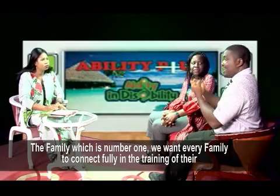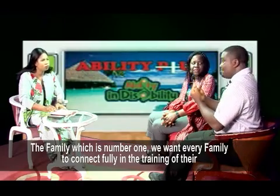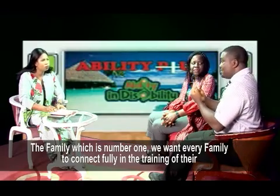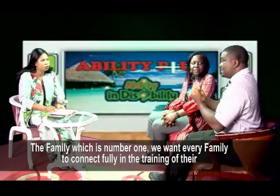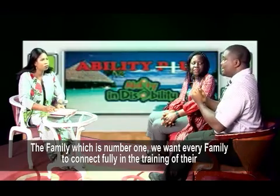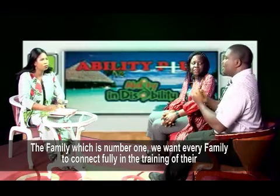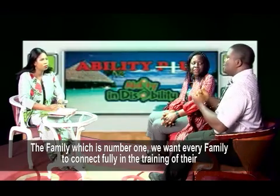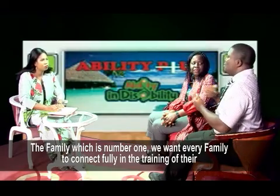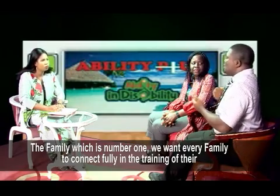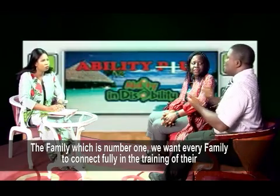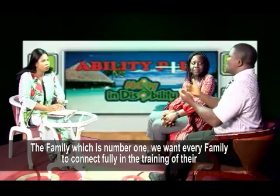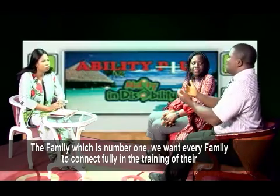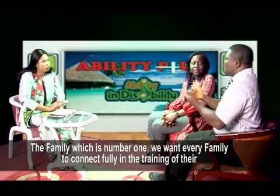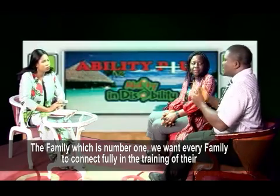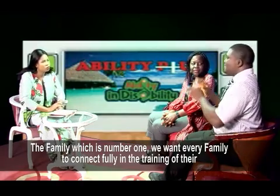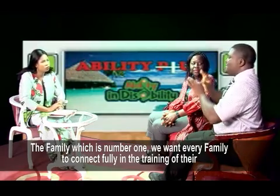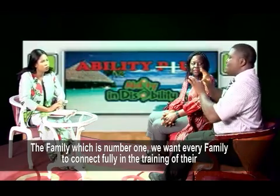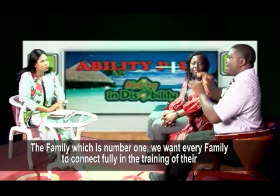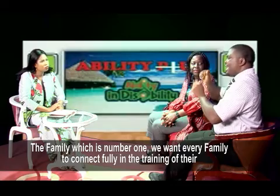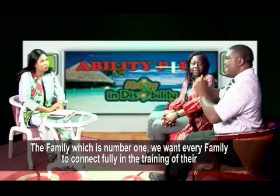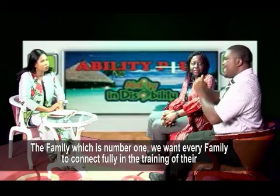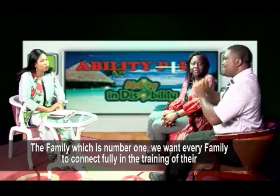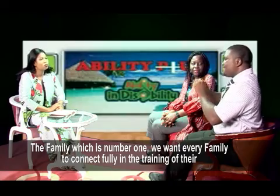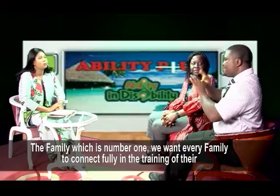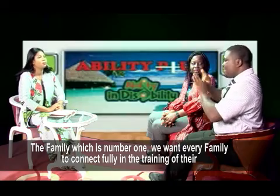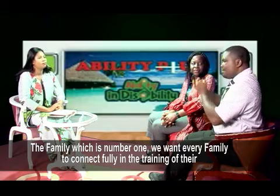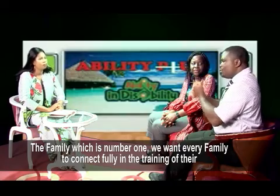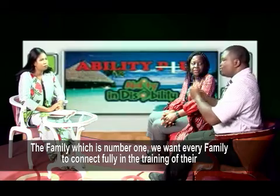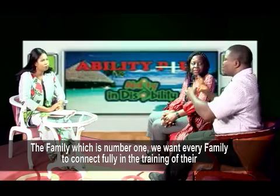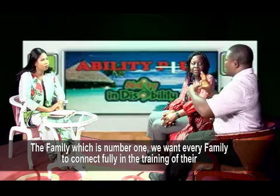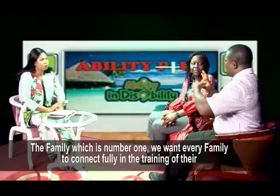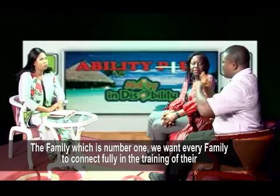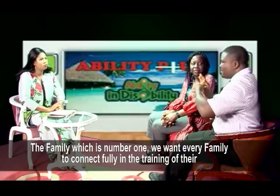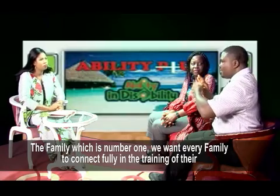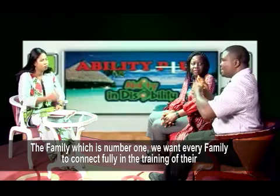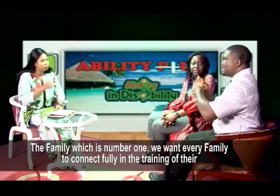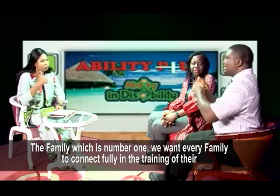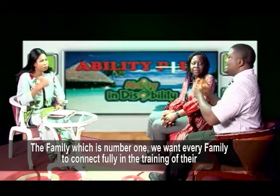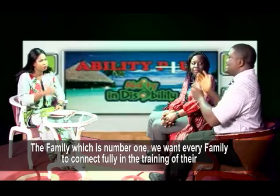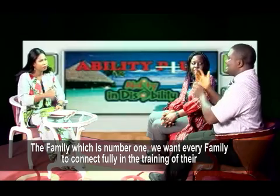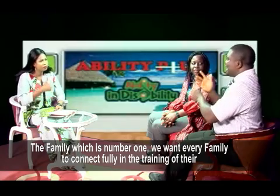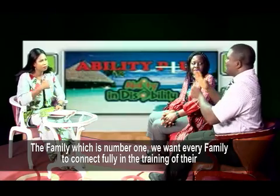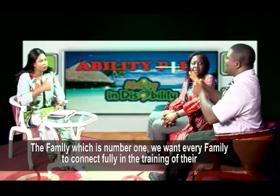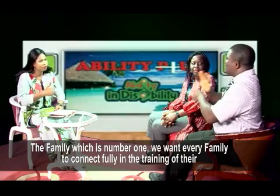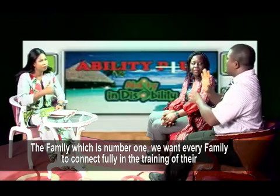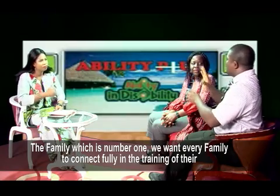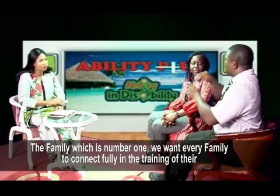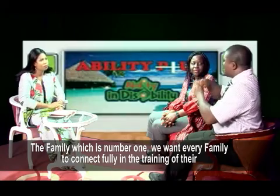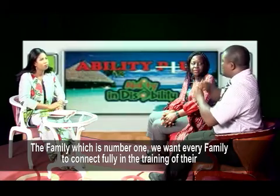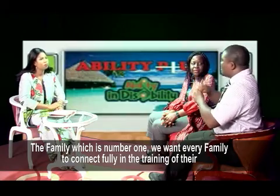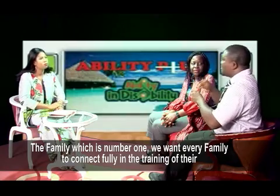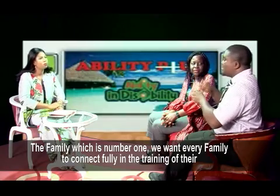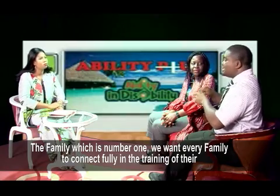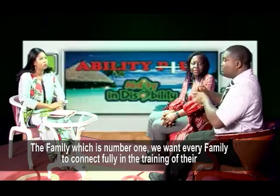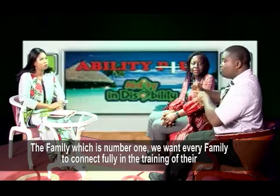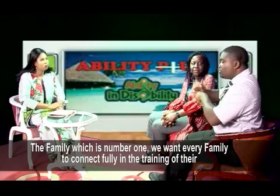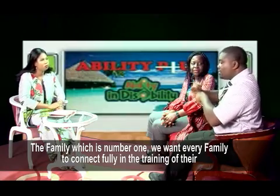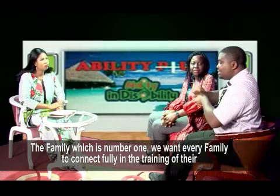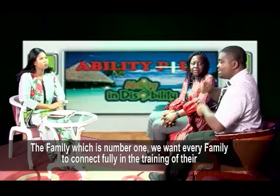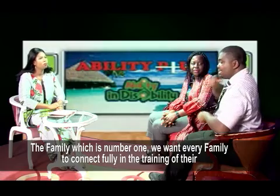The family, which is number 1, we want every family to connect fully in